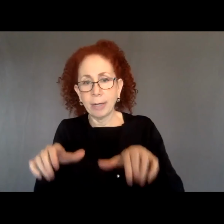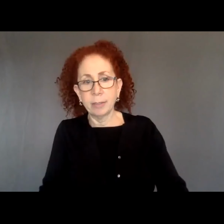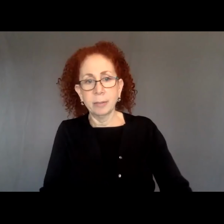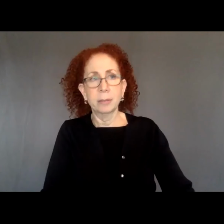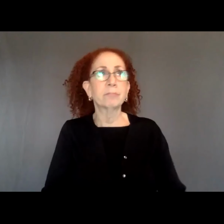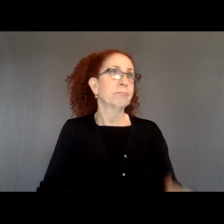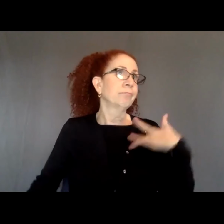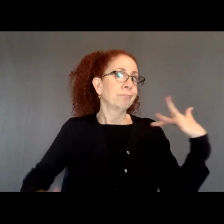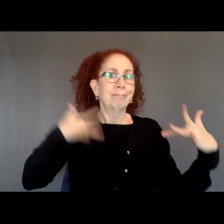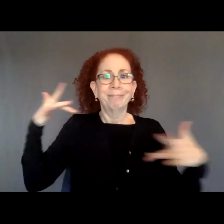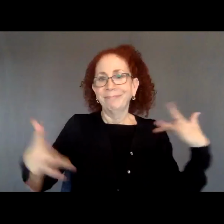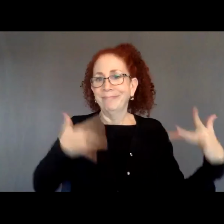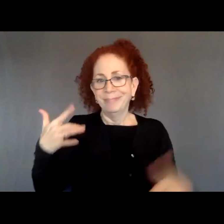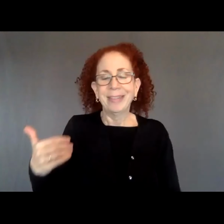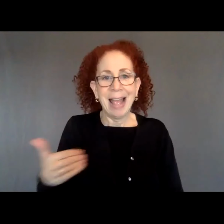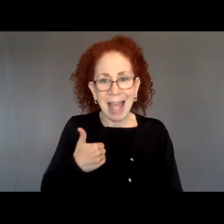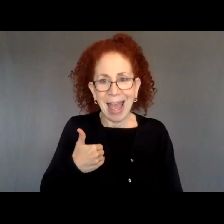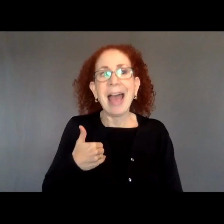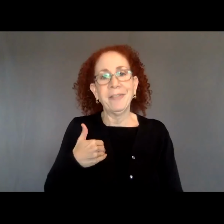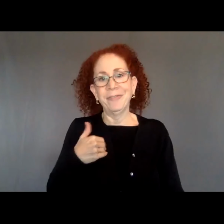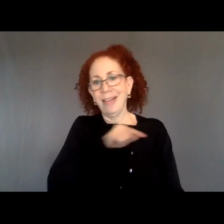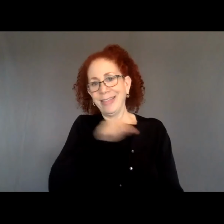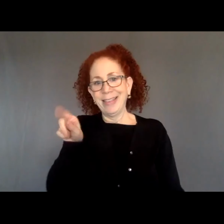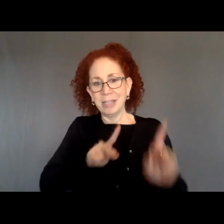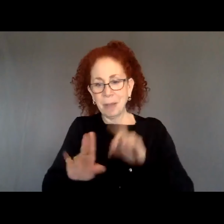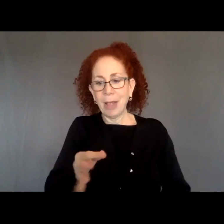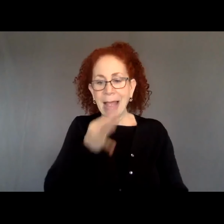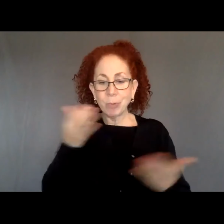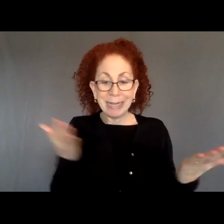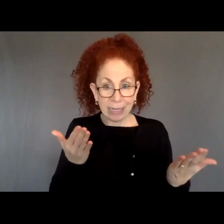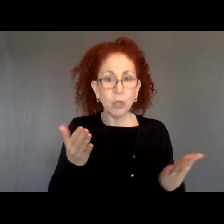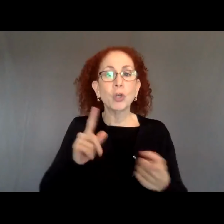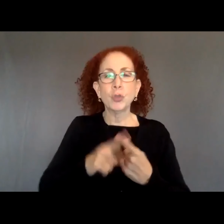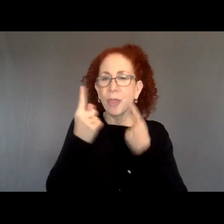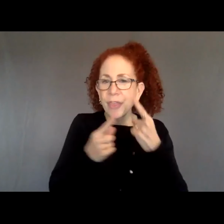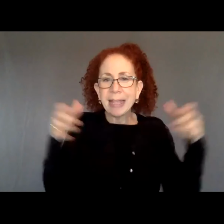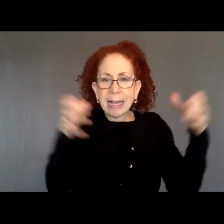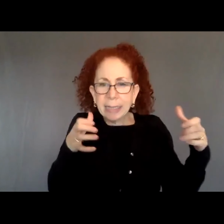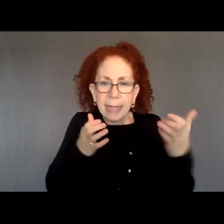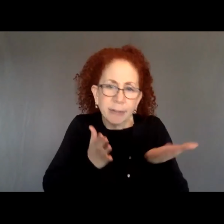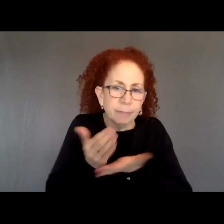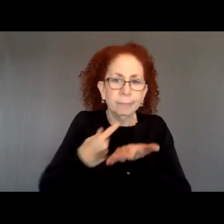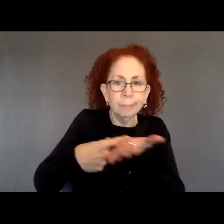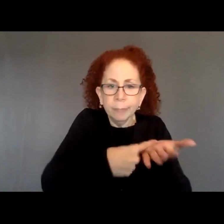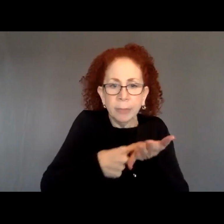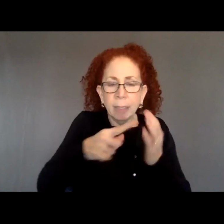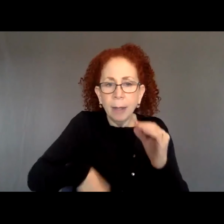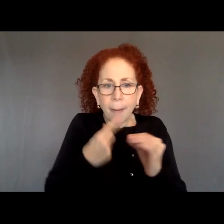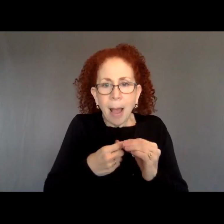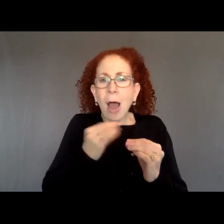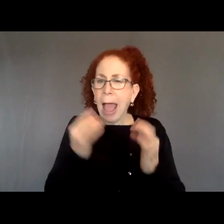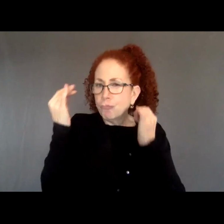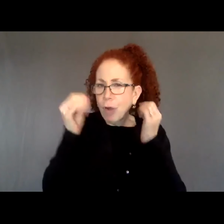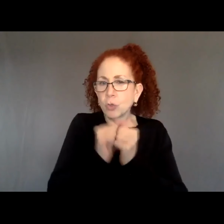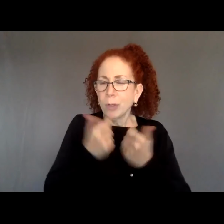so excited to have these individuals and their expertise here to think collectively about and wrestle with